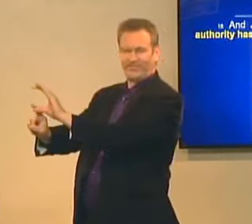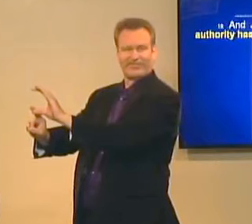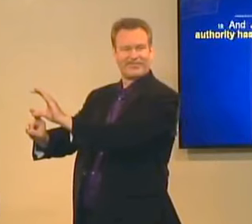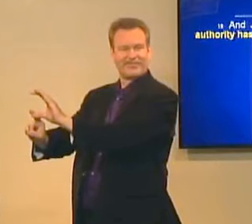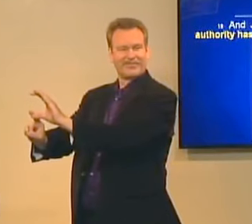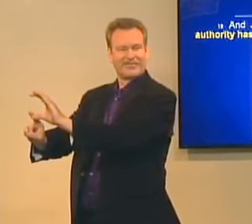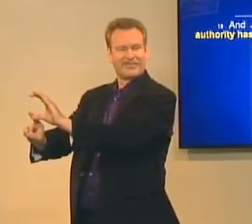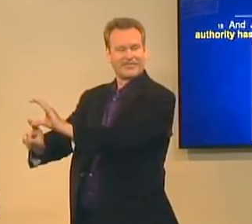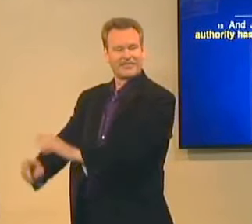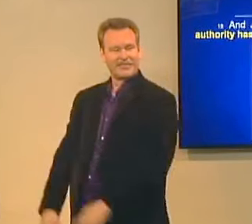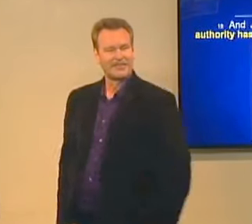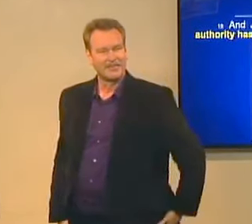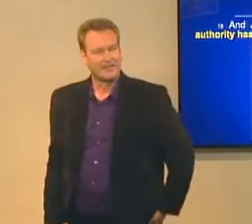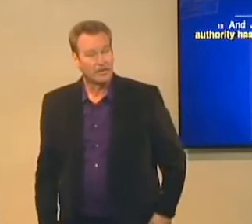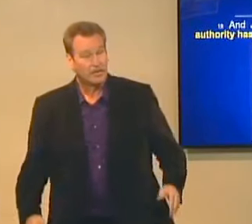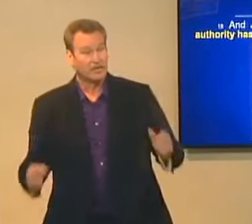It has all been given to Jesus Christ.